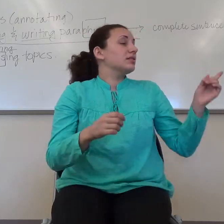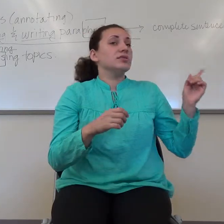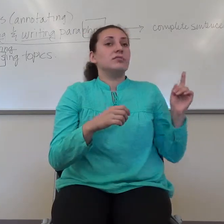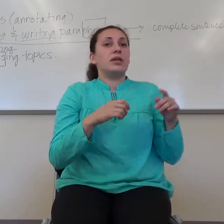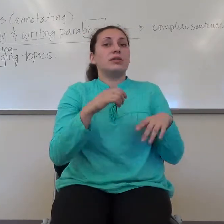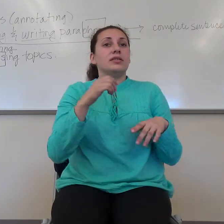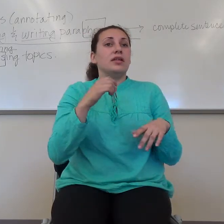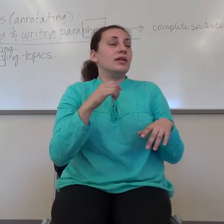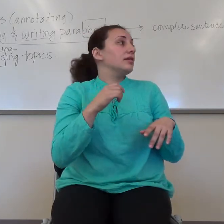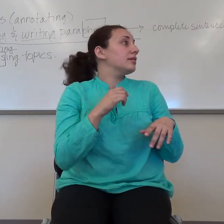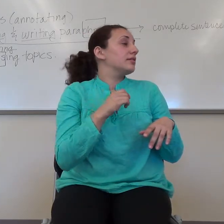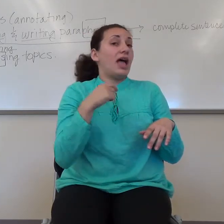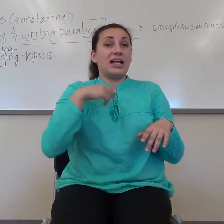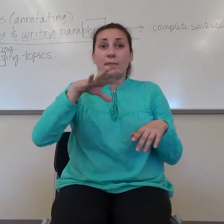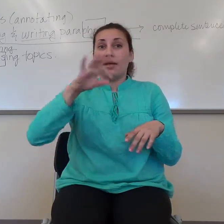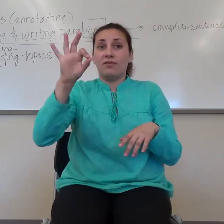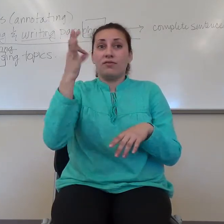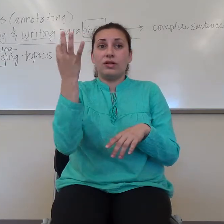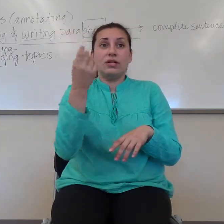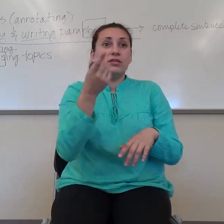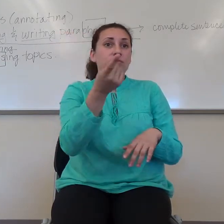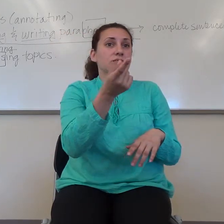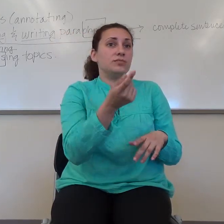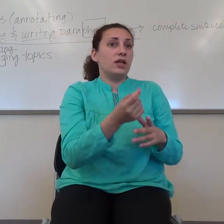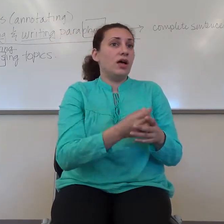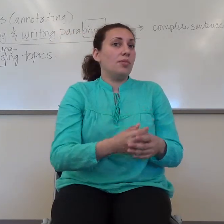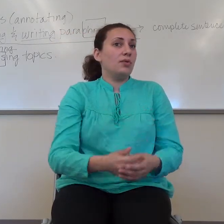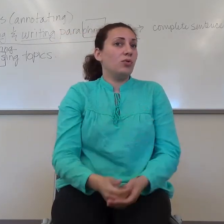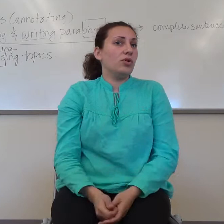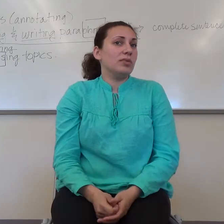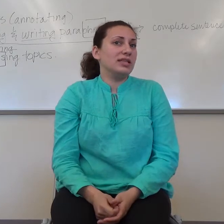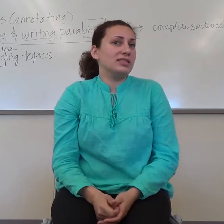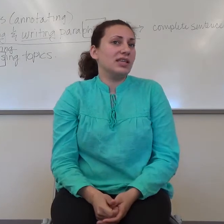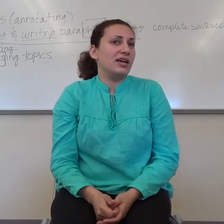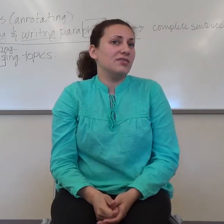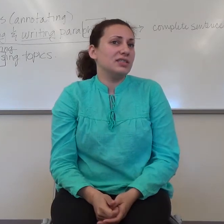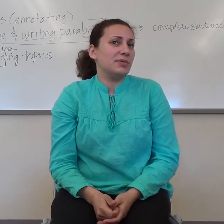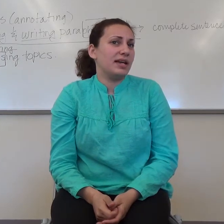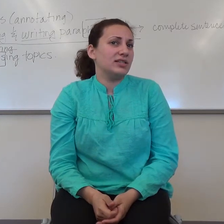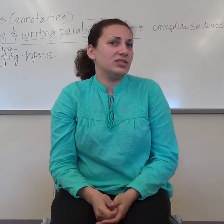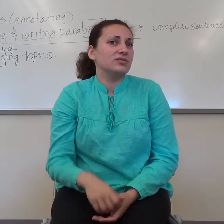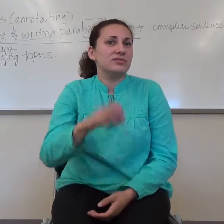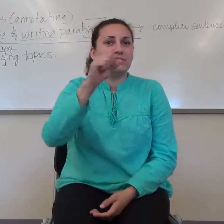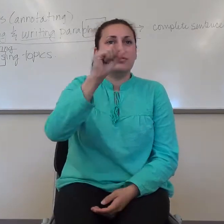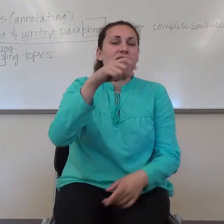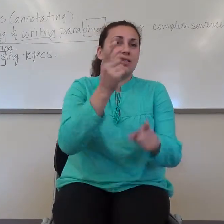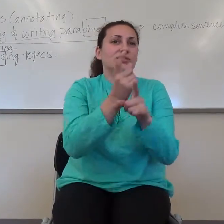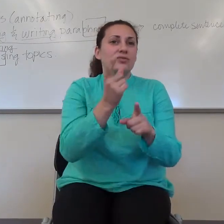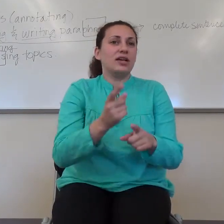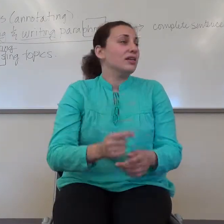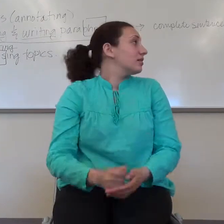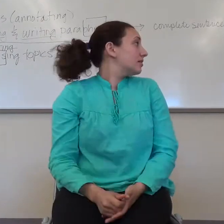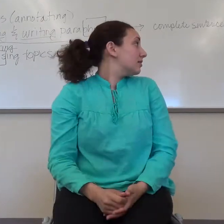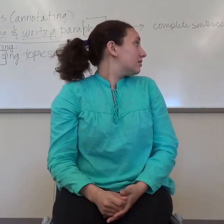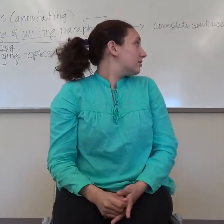could pick French. Anybody think of one in French? But amor means love in Yeah. Spanish. Well, I'm thinking of this